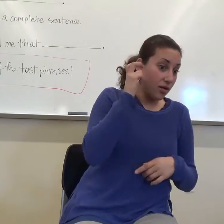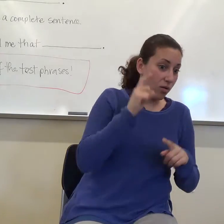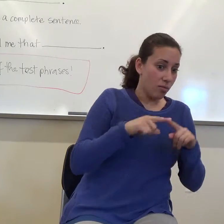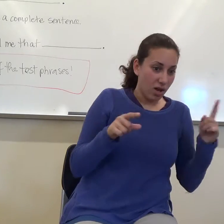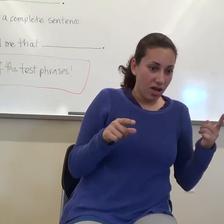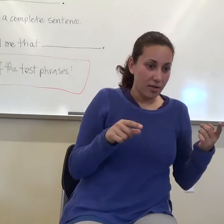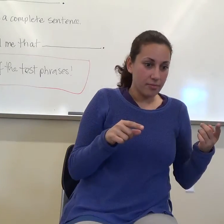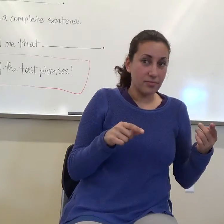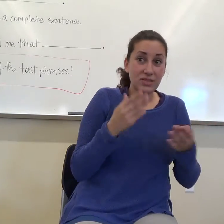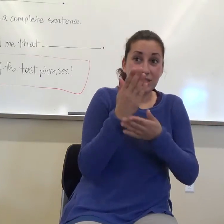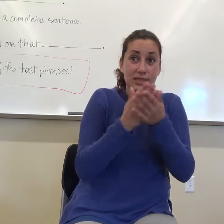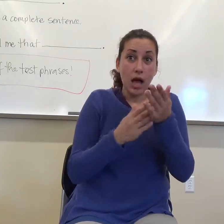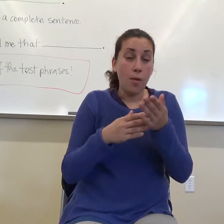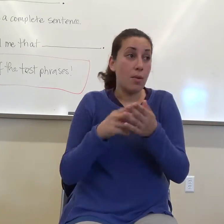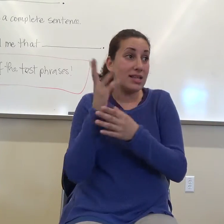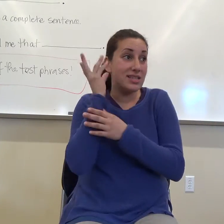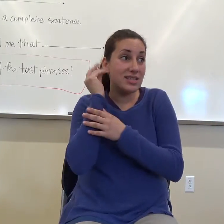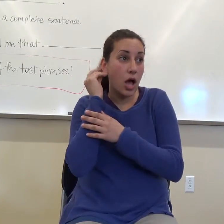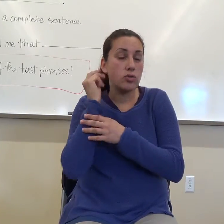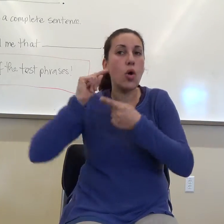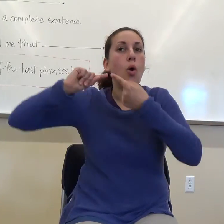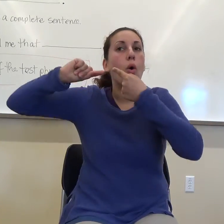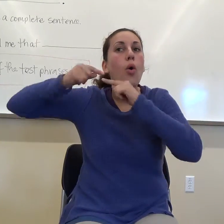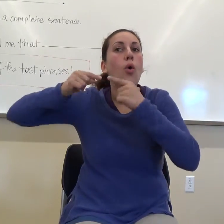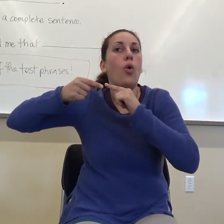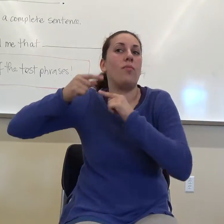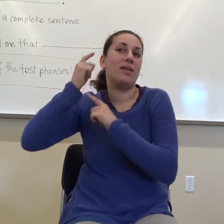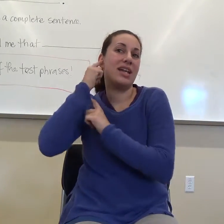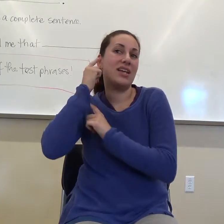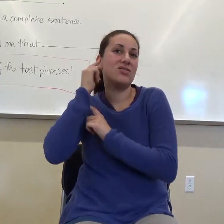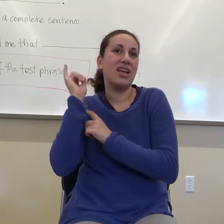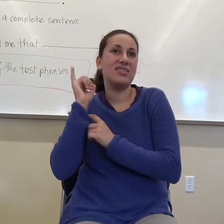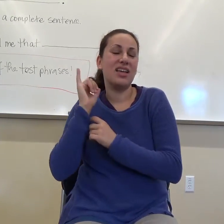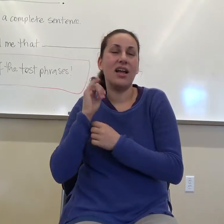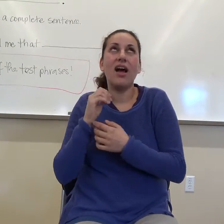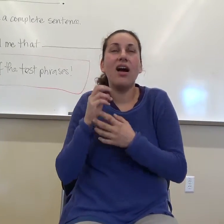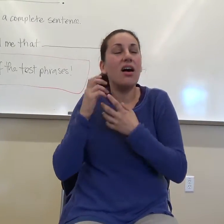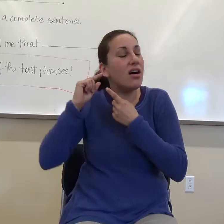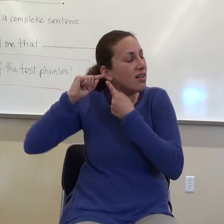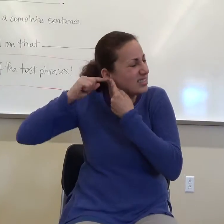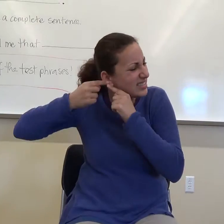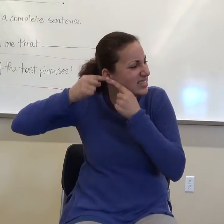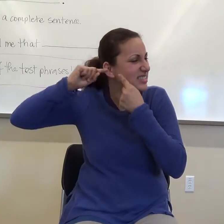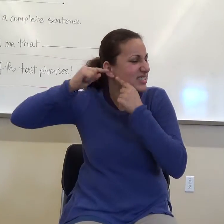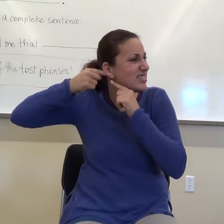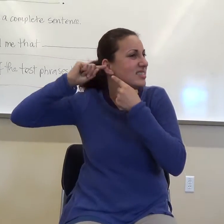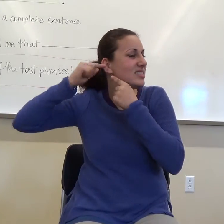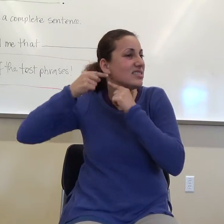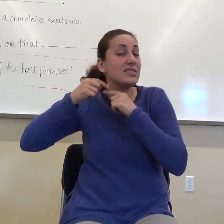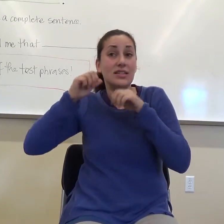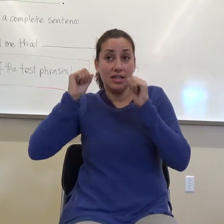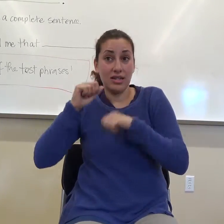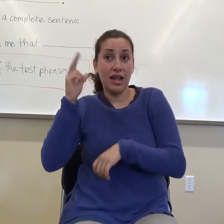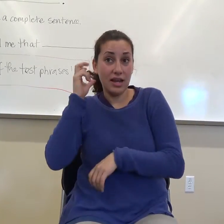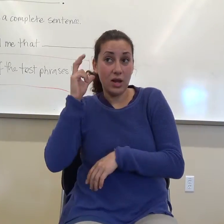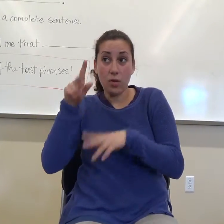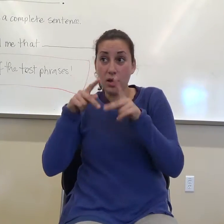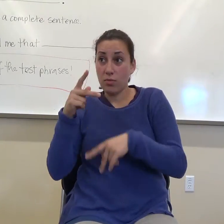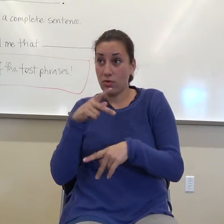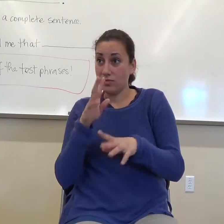certain sounds actually hurt your ears. It's like you can't hear people talk. But you've got this light going and that guy out